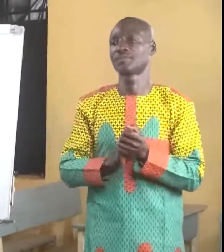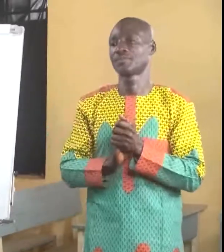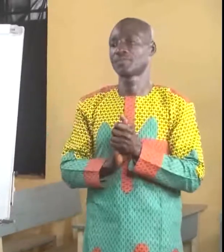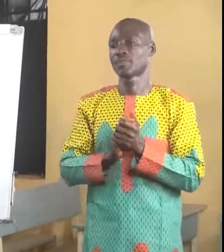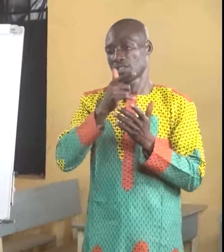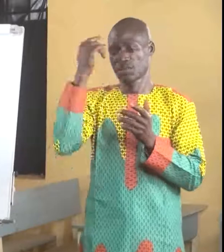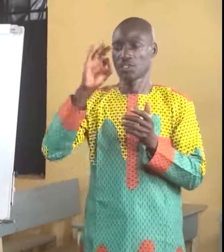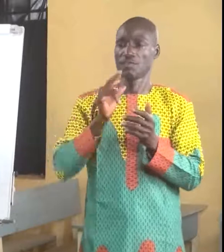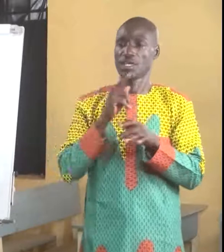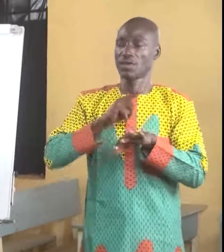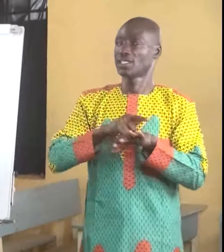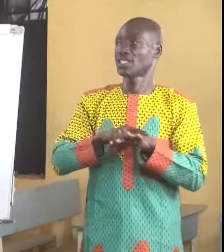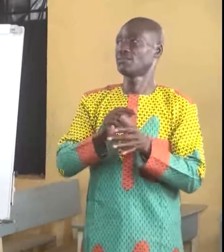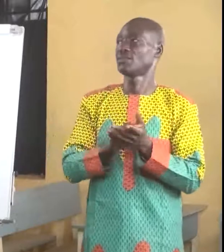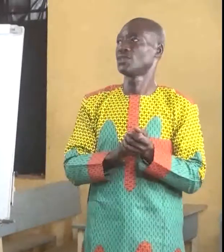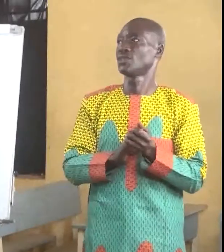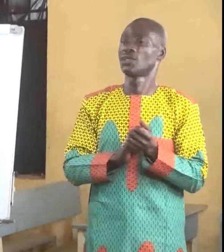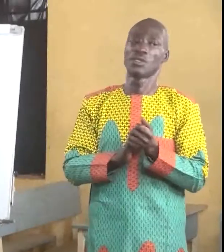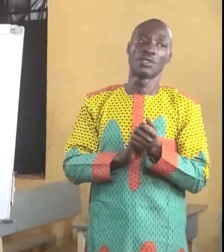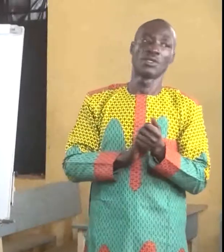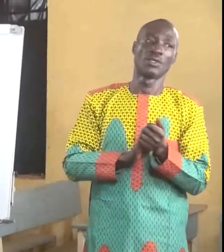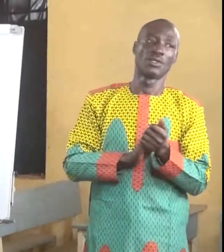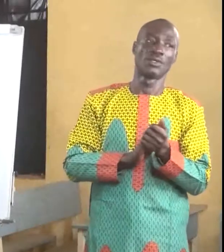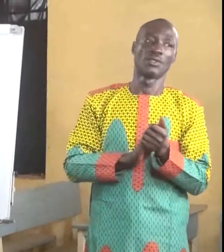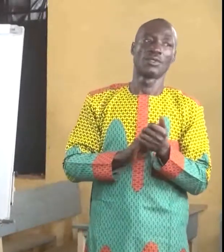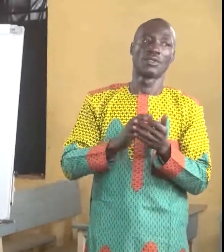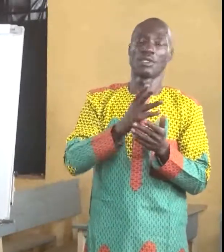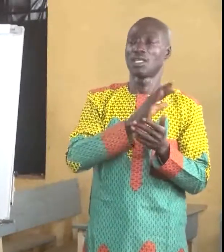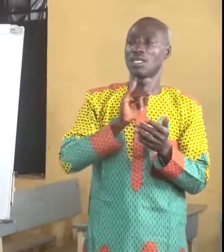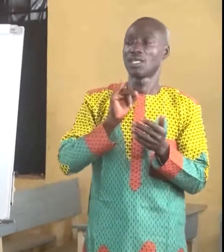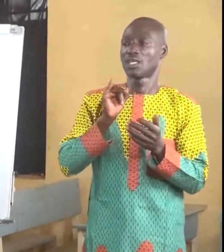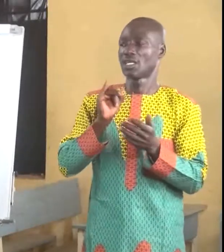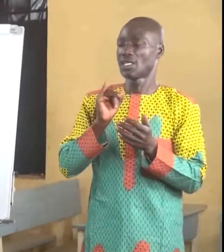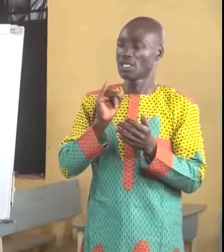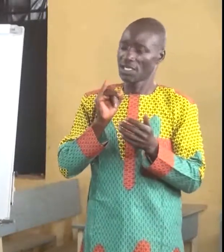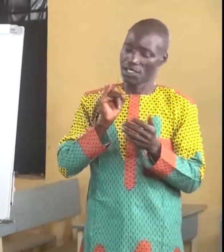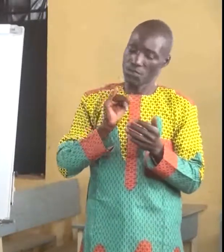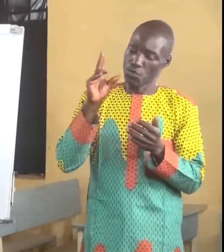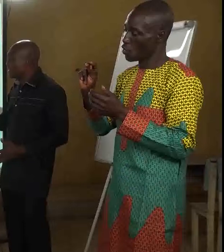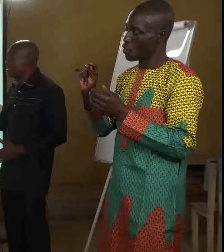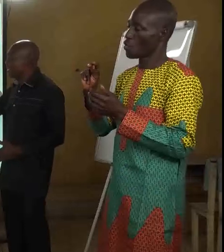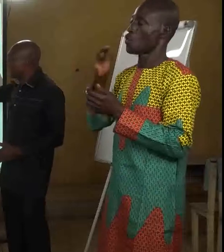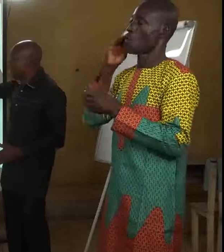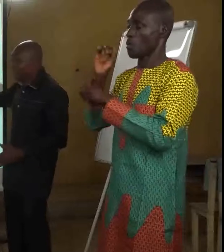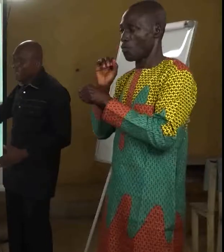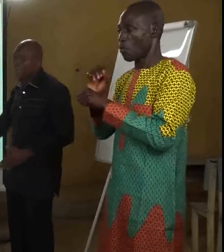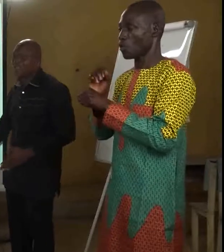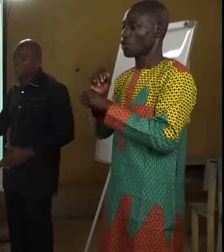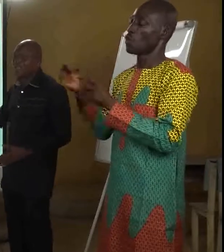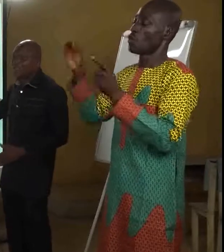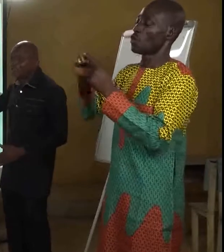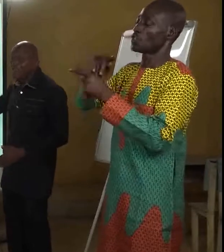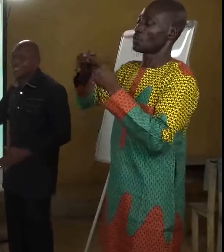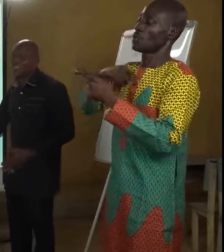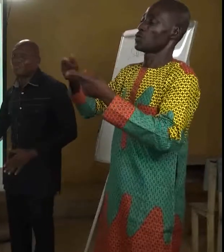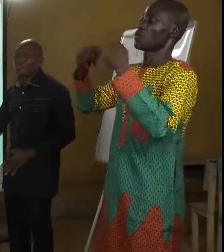Because of our time, I will run over what I have taught you before, but we no longer go to assignment. But when we come to next lesson and we define all